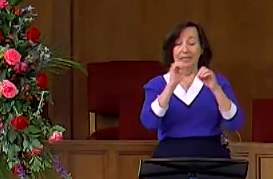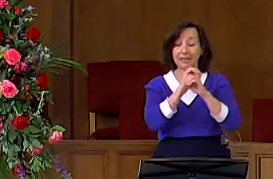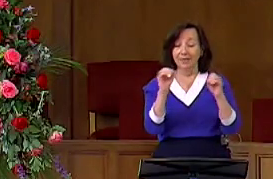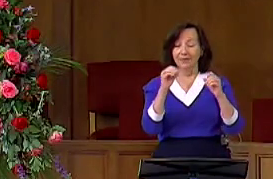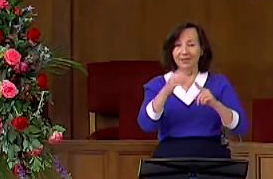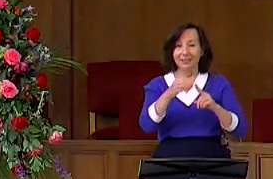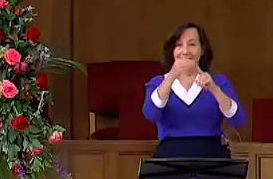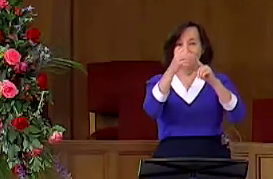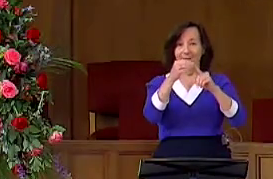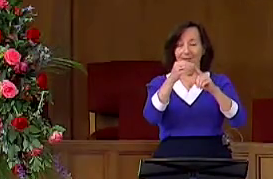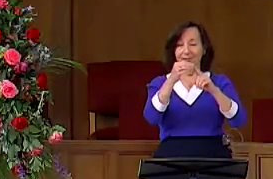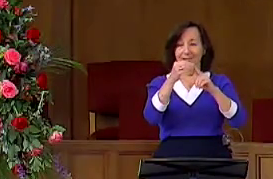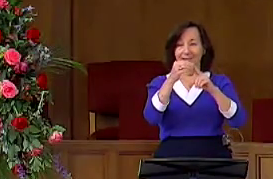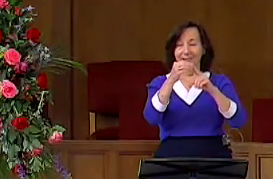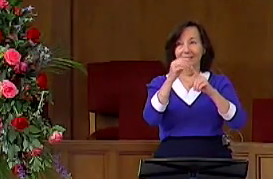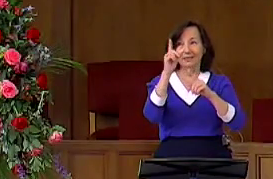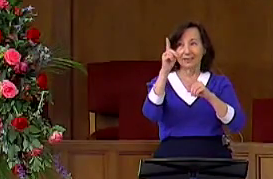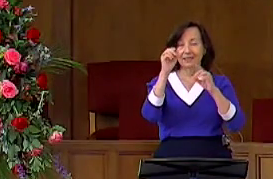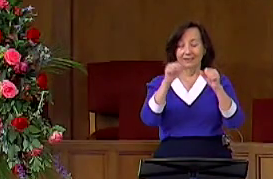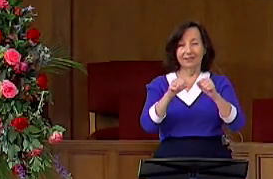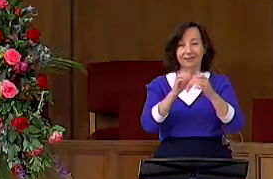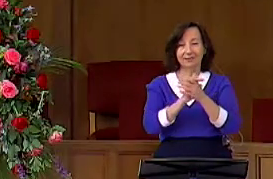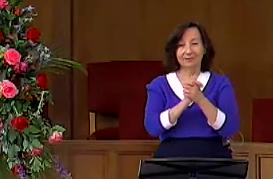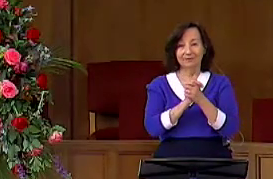except than you think he can.